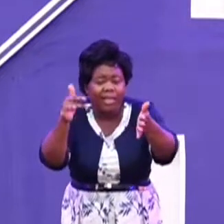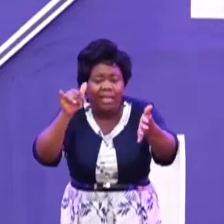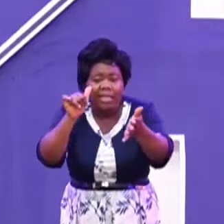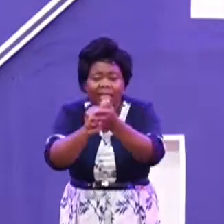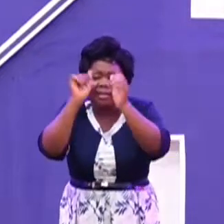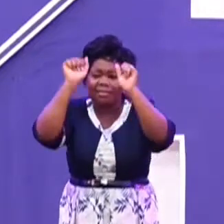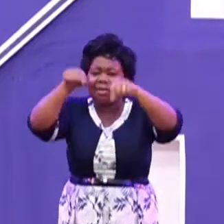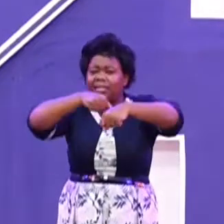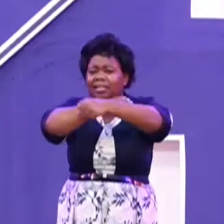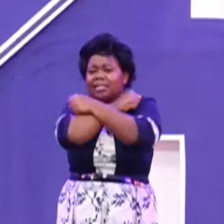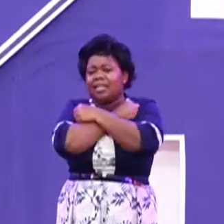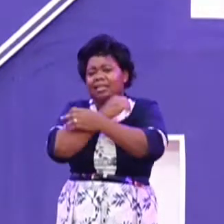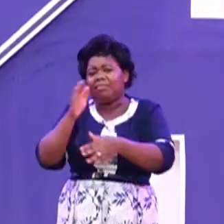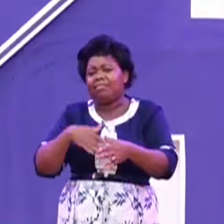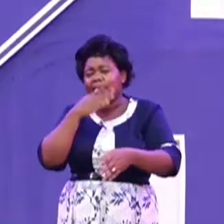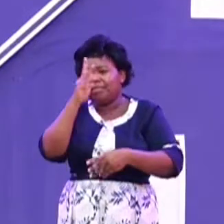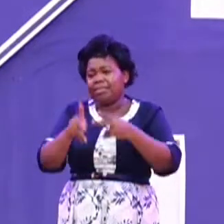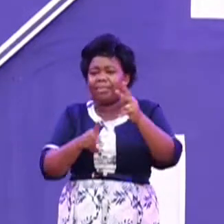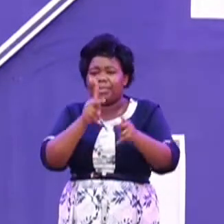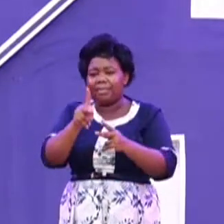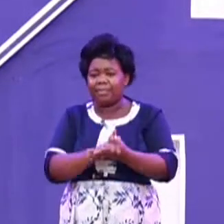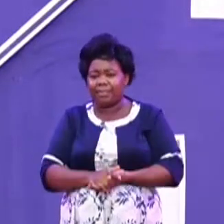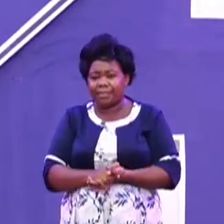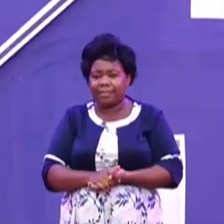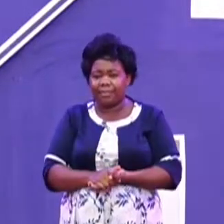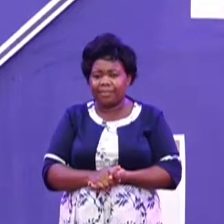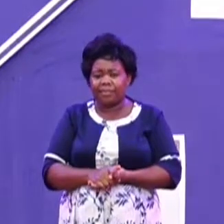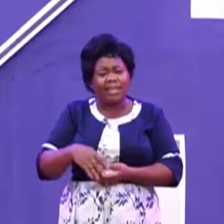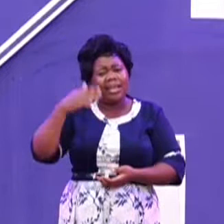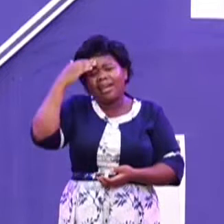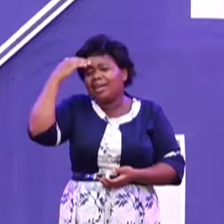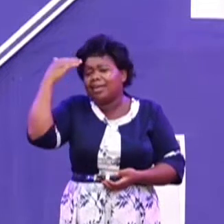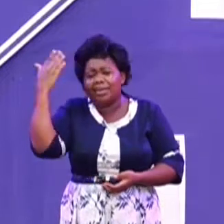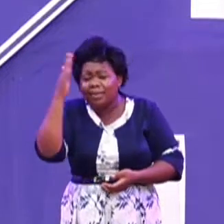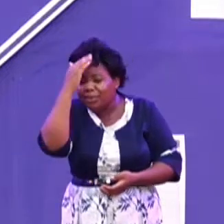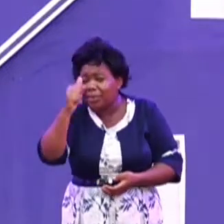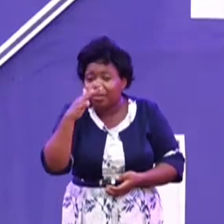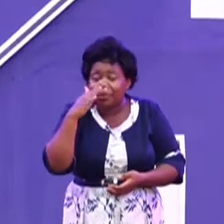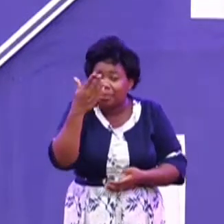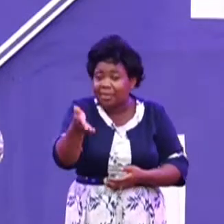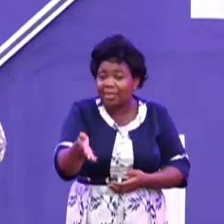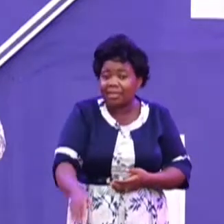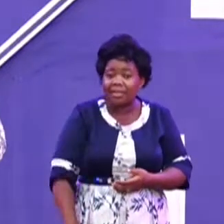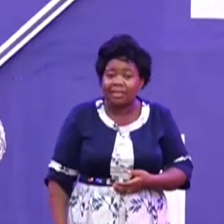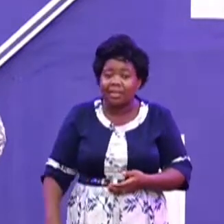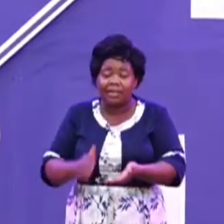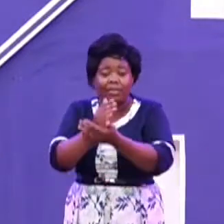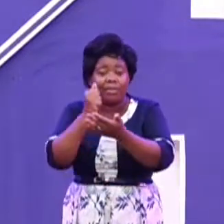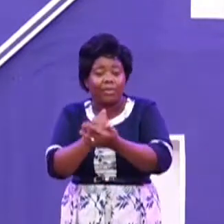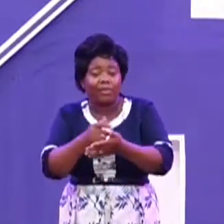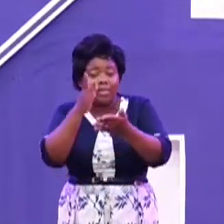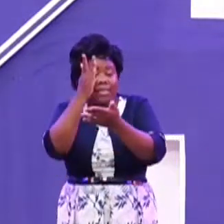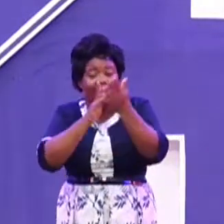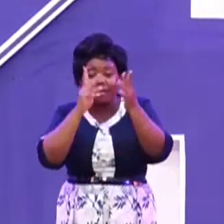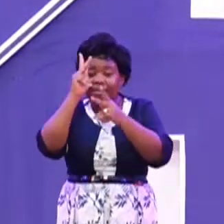them love for me, my people. I don't know why he said it. Simanyi lwaki yachogere echo. Because some of us we know